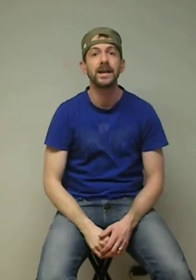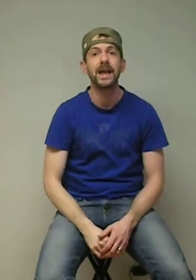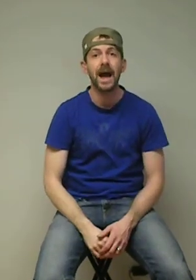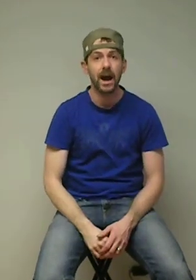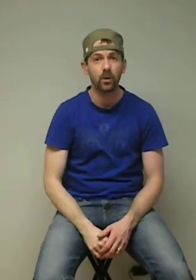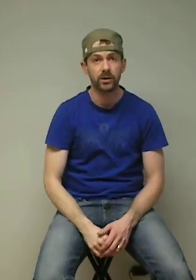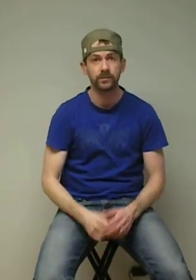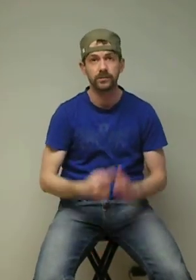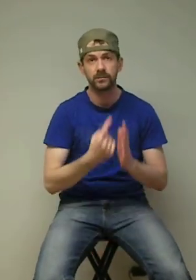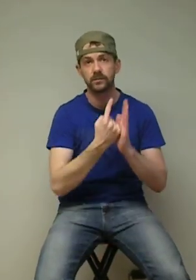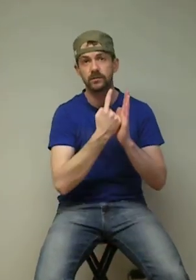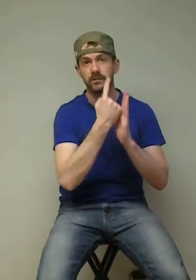an hour,